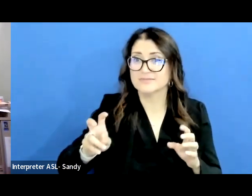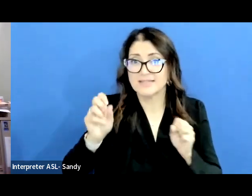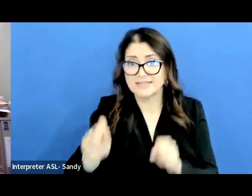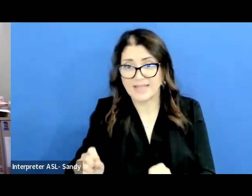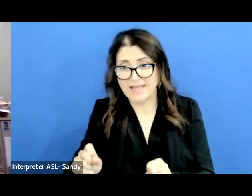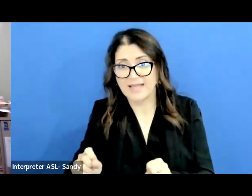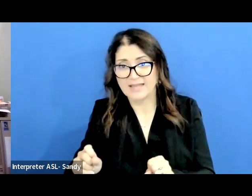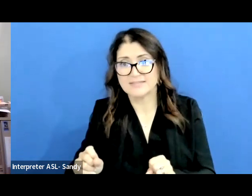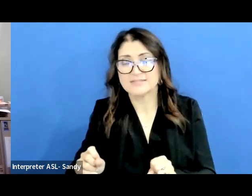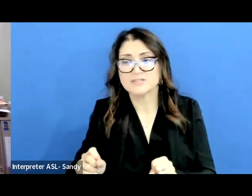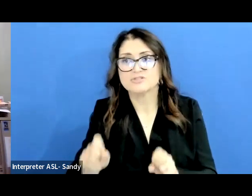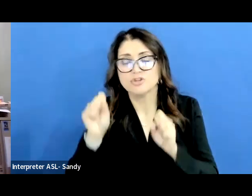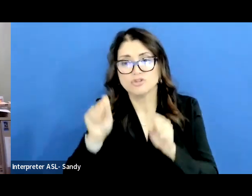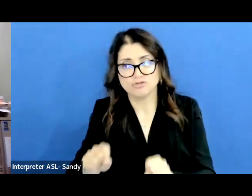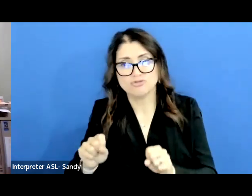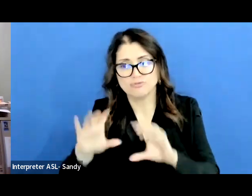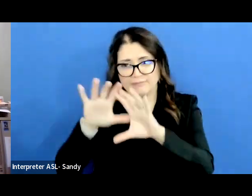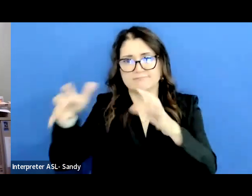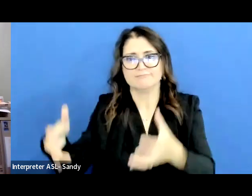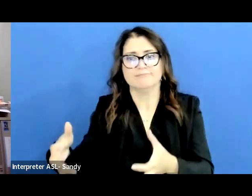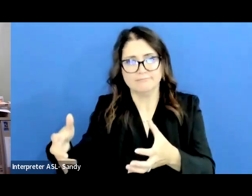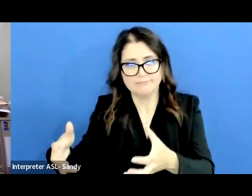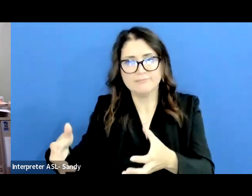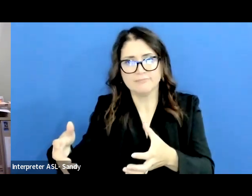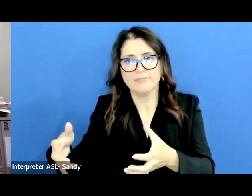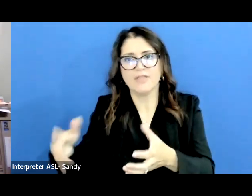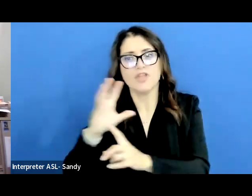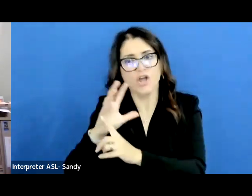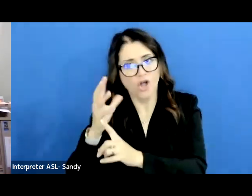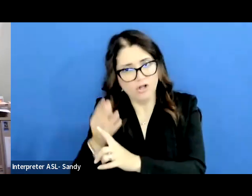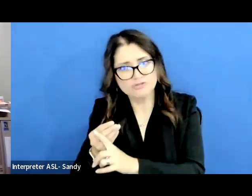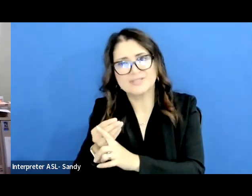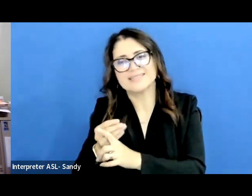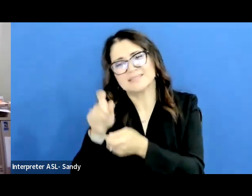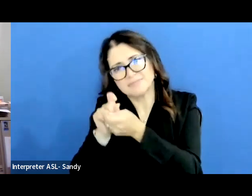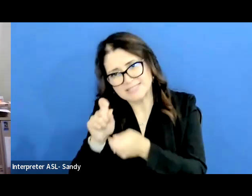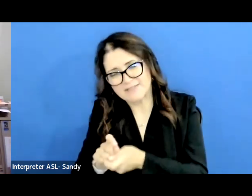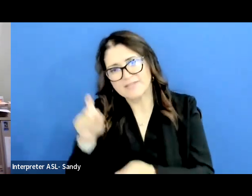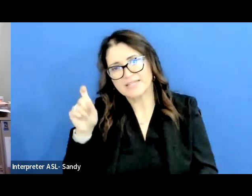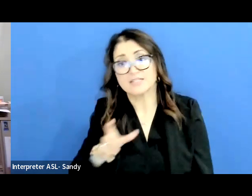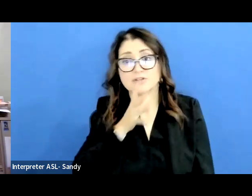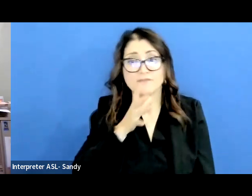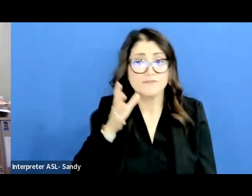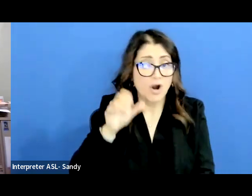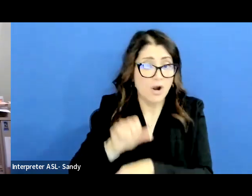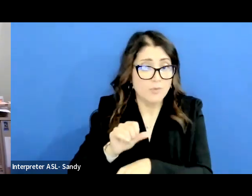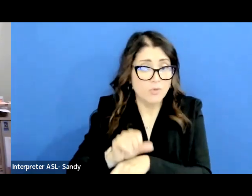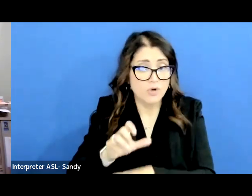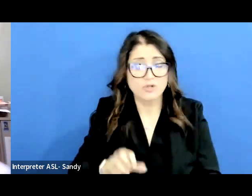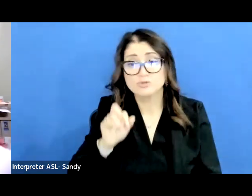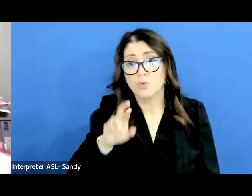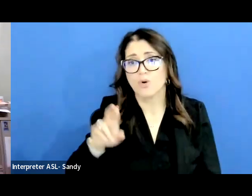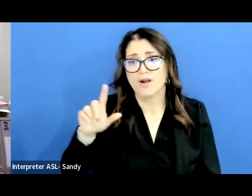you are framing that around the culturally specific needs of farm workers or Latino